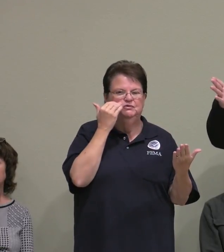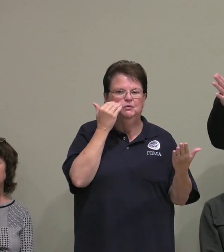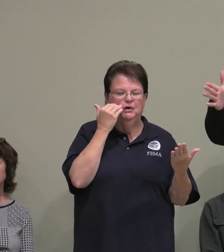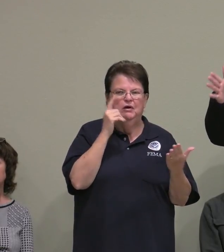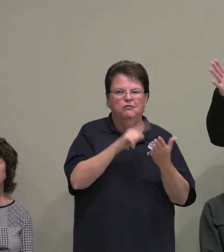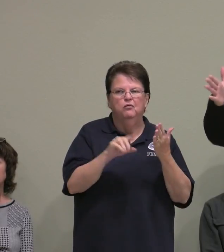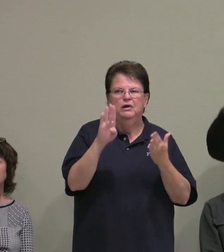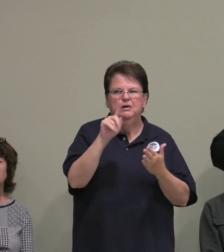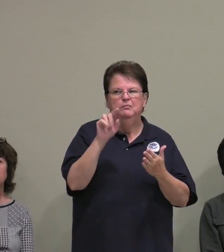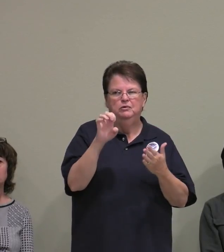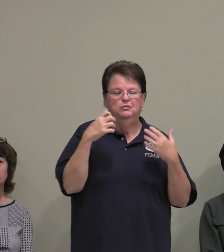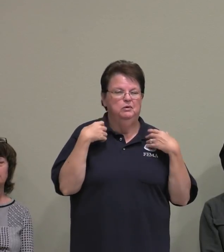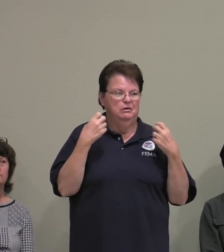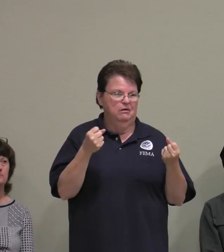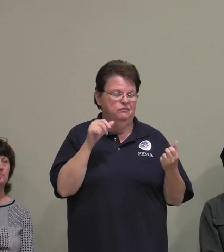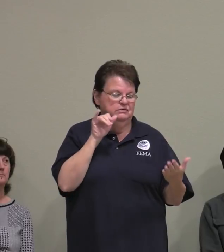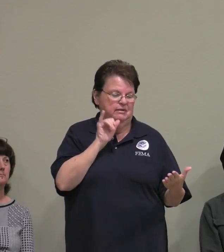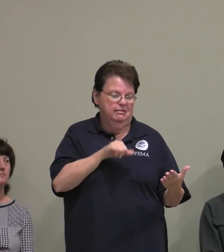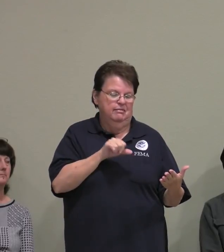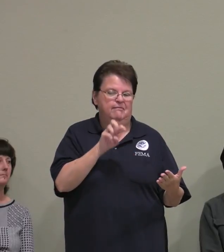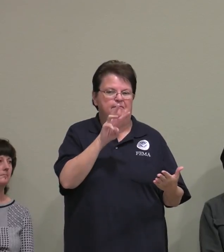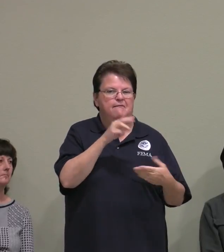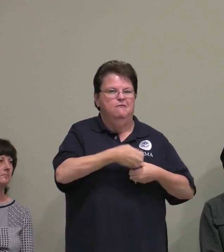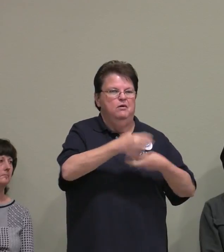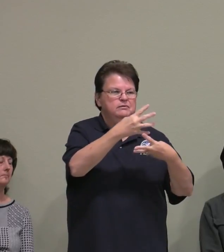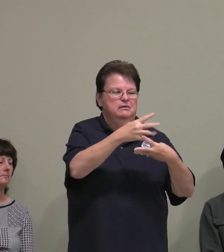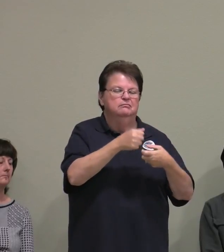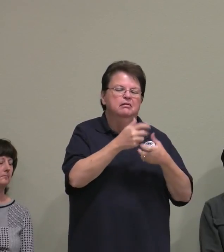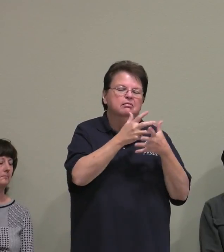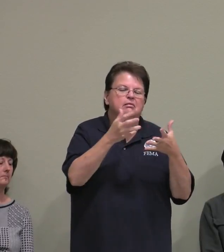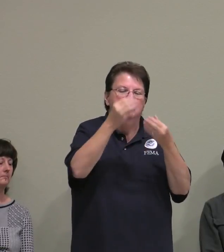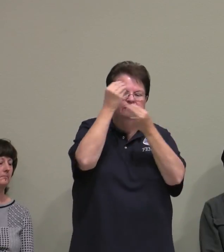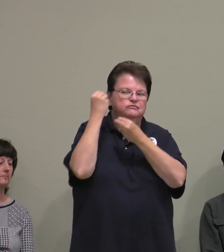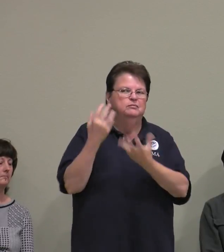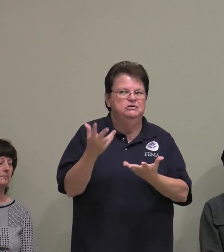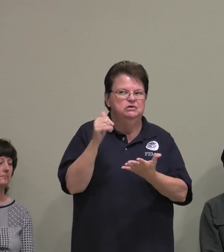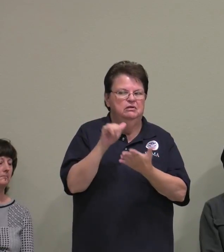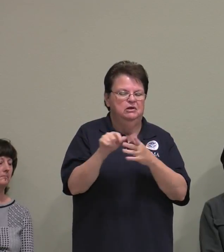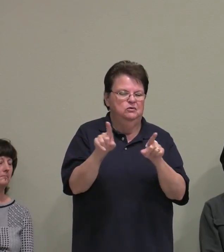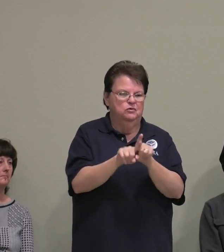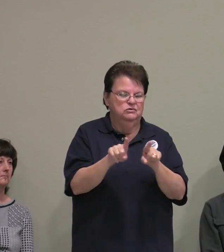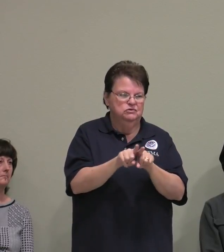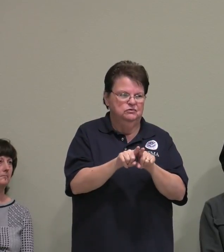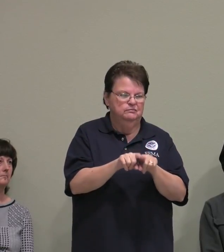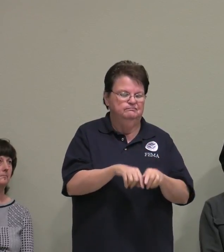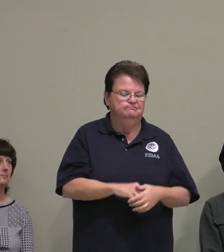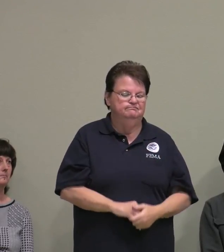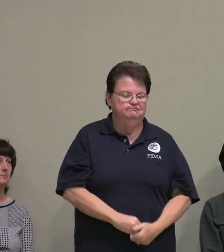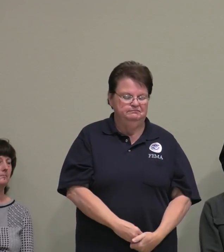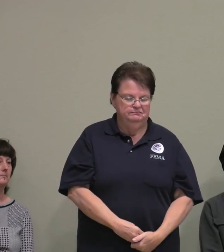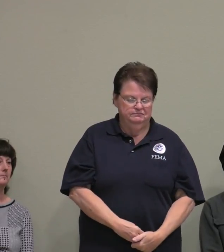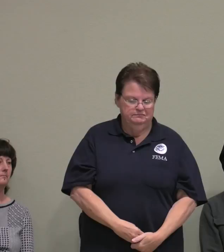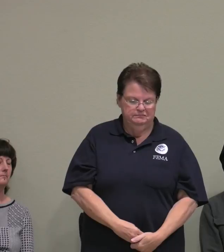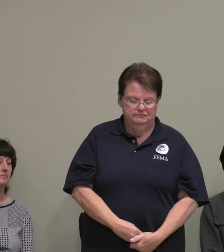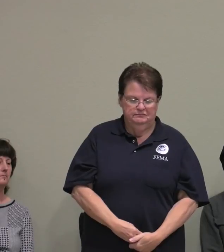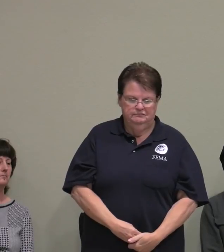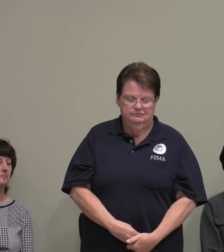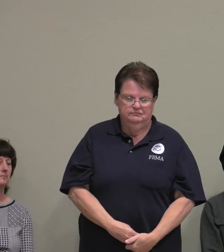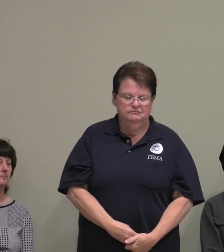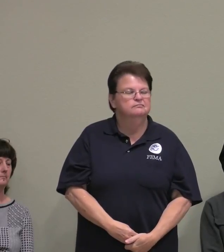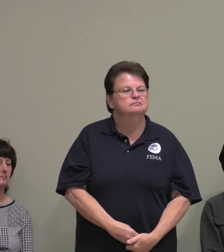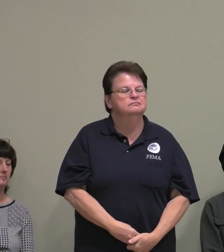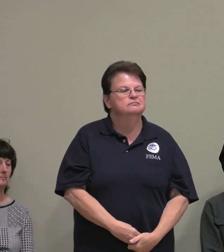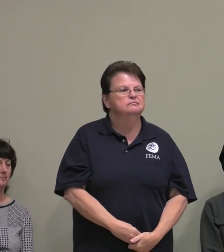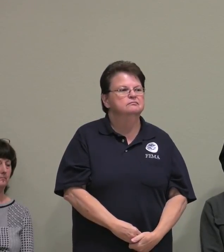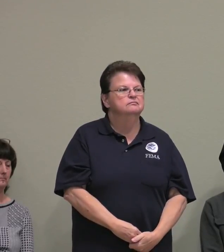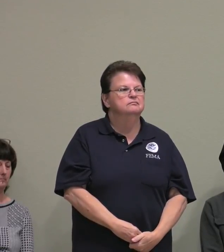Butte recovers and that website. There's been a lot of great information out on that as well. So with that, just, you